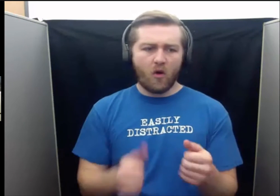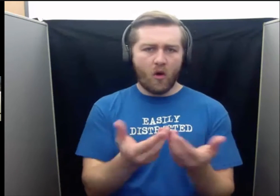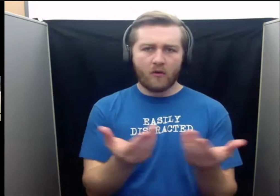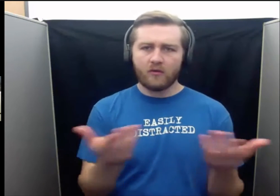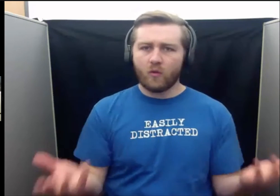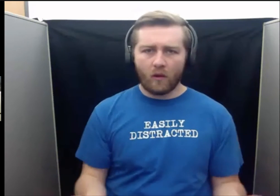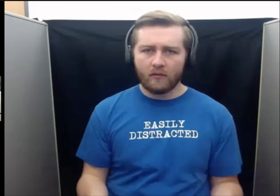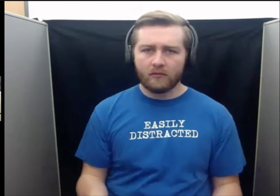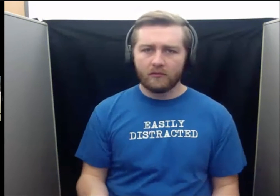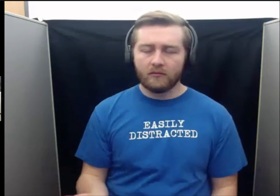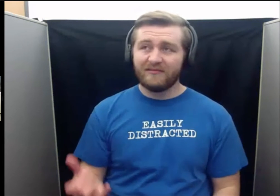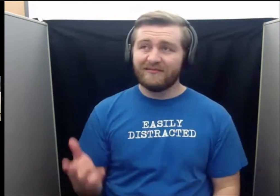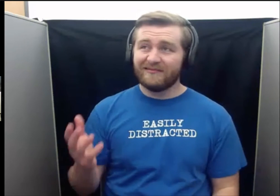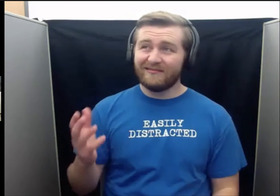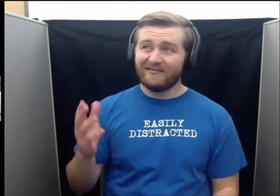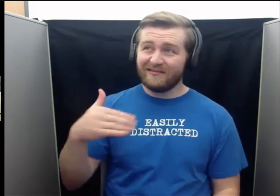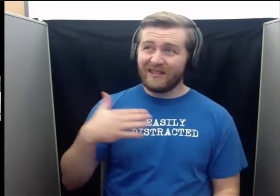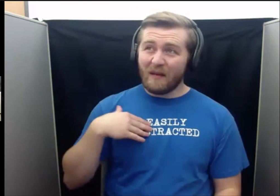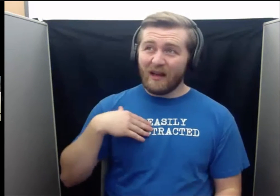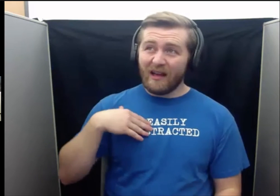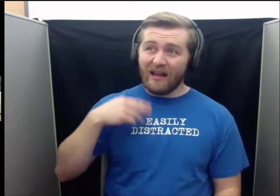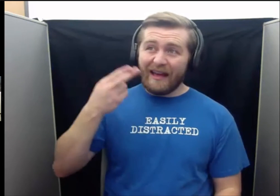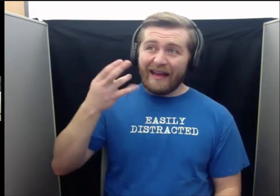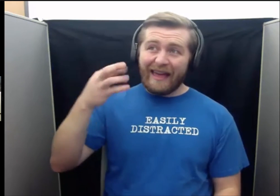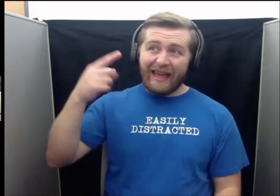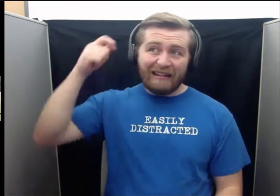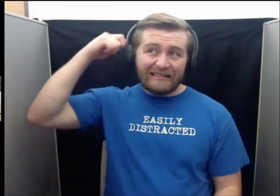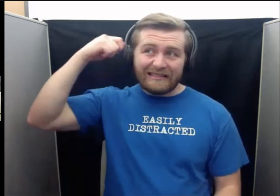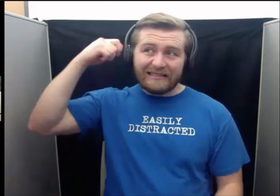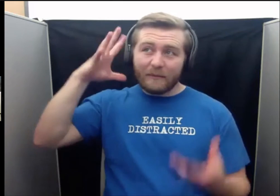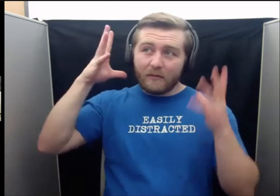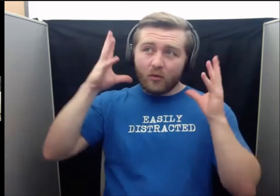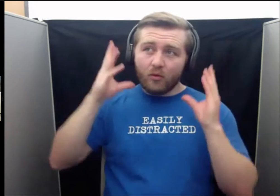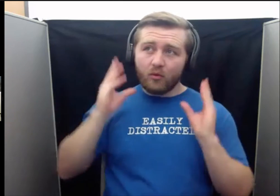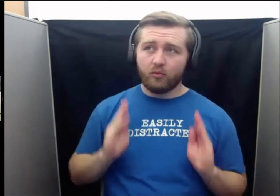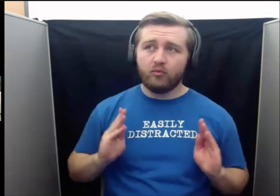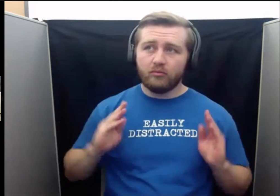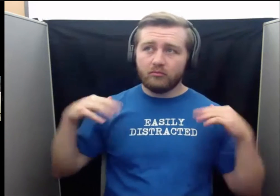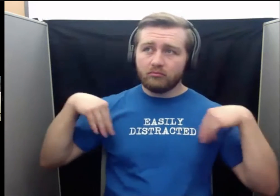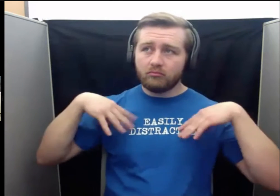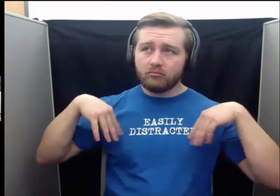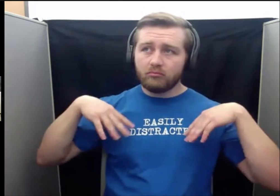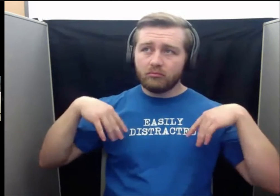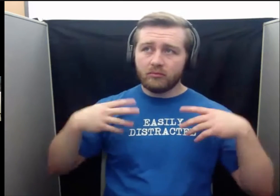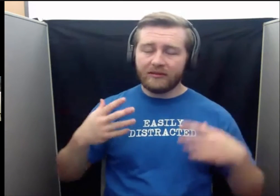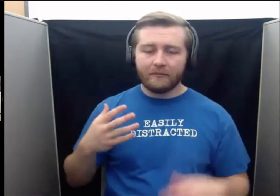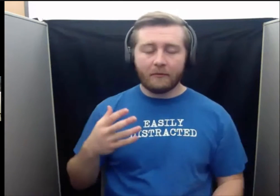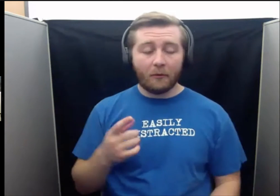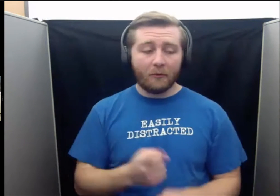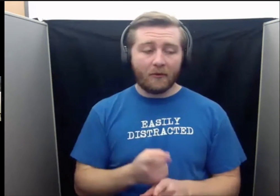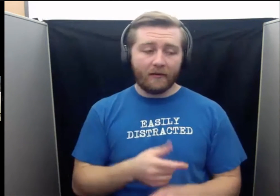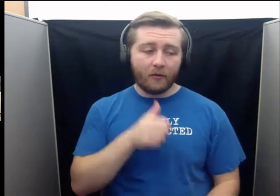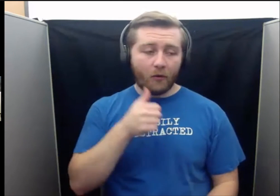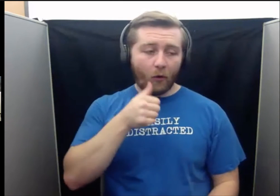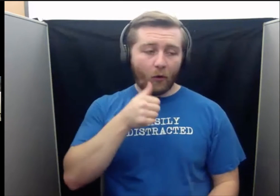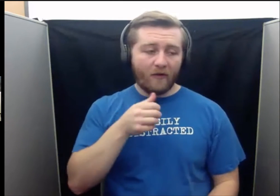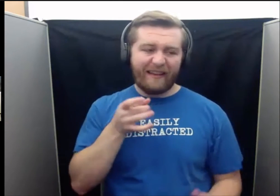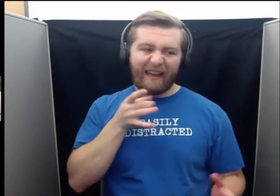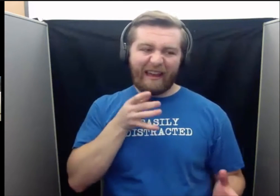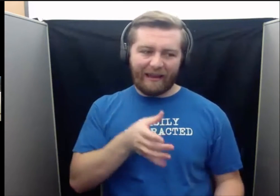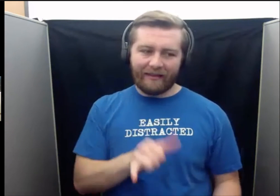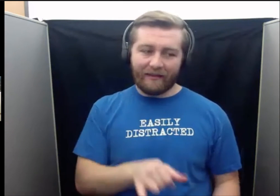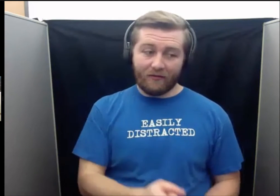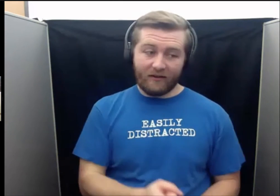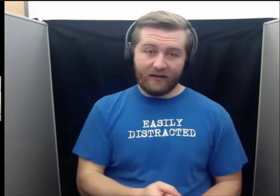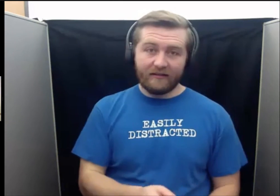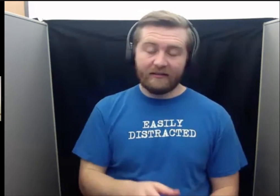Okay. Those girls just hate it when their hair goes flat, don't they? Other things? Go outside, and would you rather be outside working in